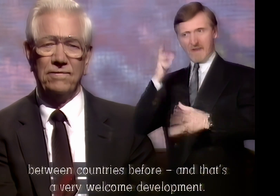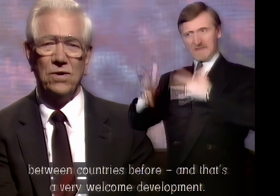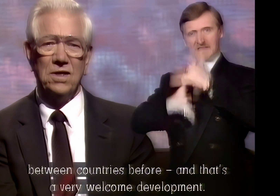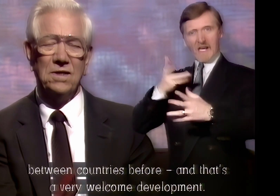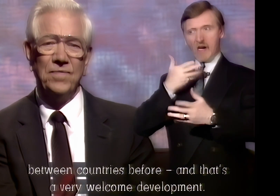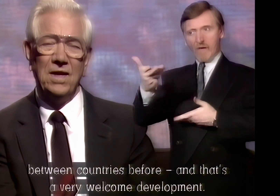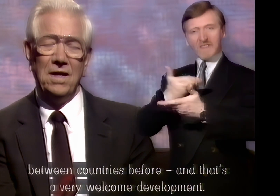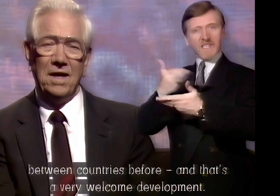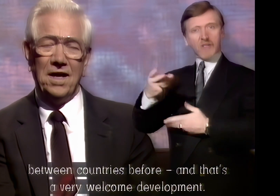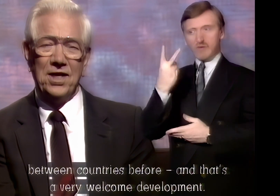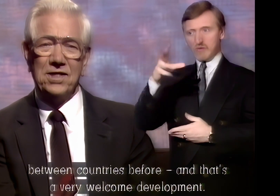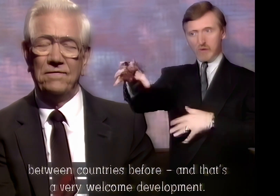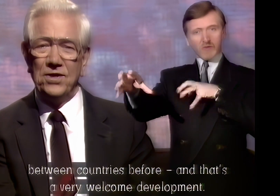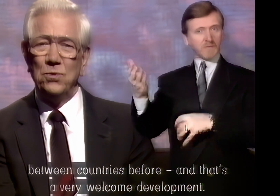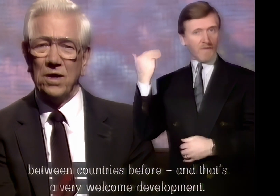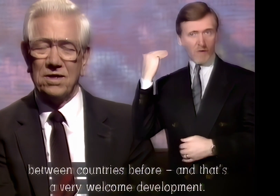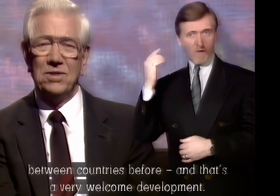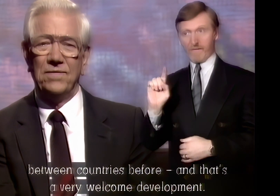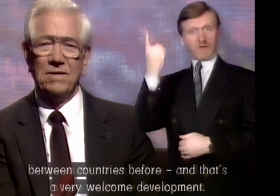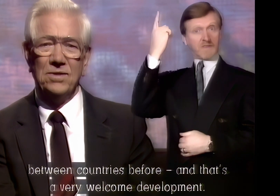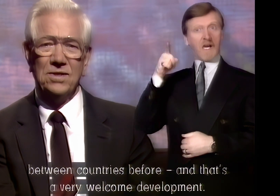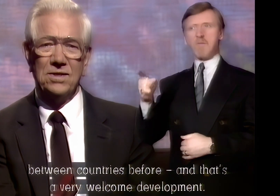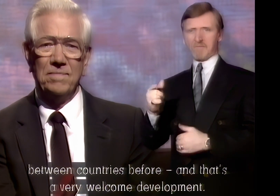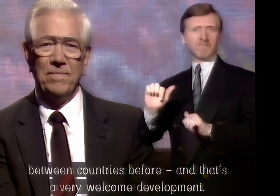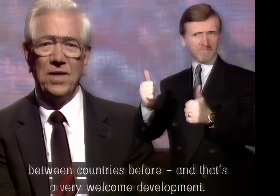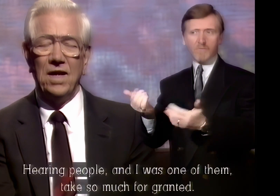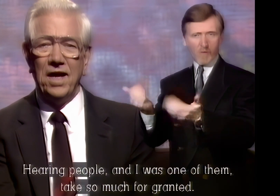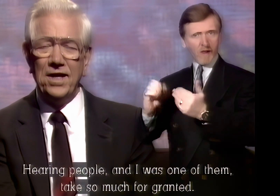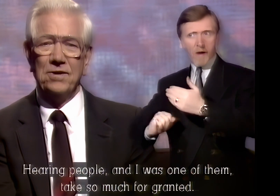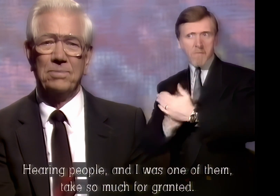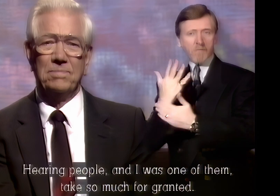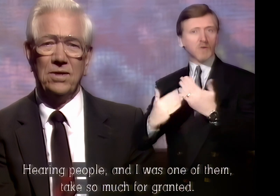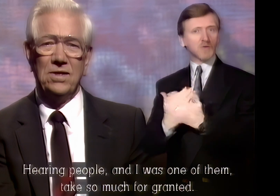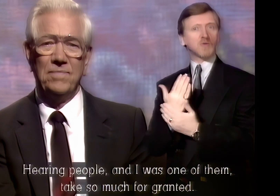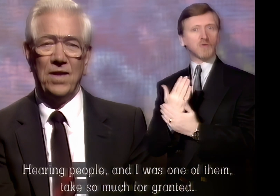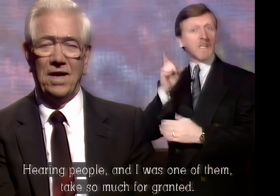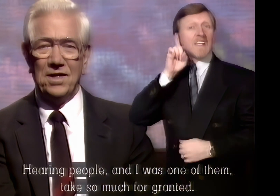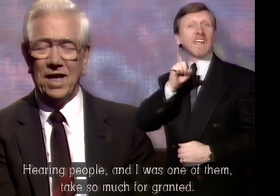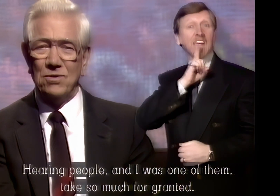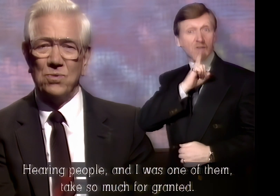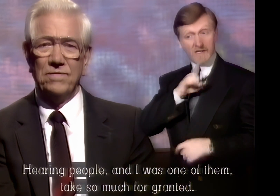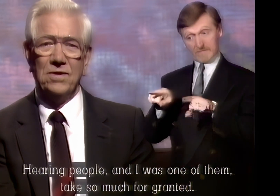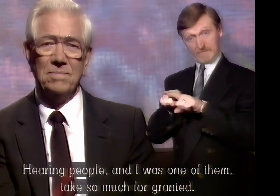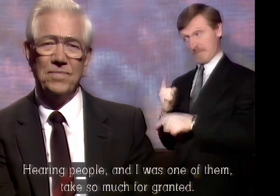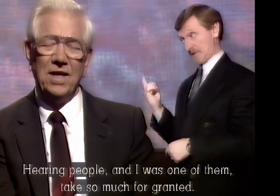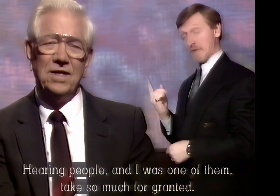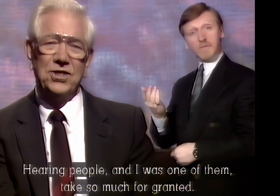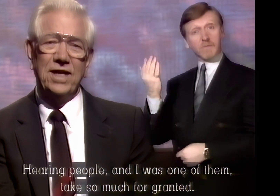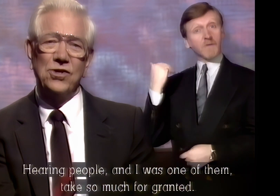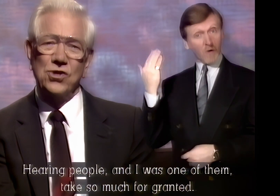before, and that's a very welcome development. Hearing people, and I was one of them, take so